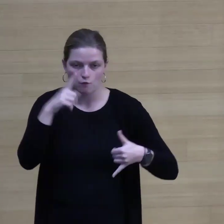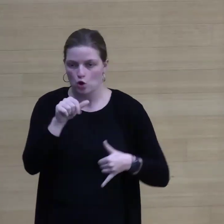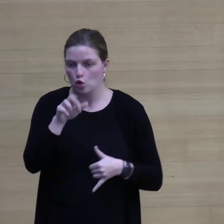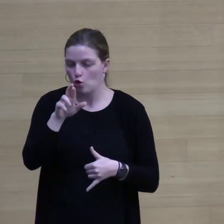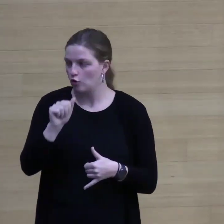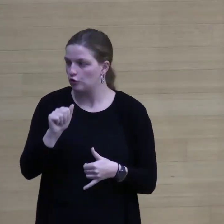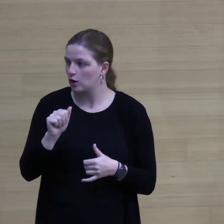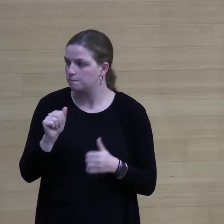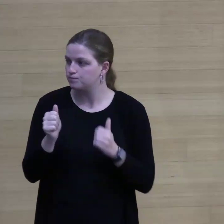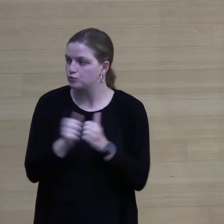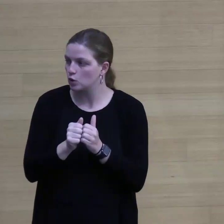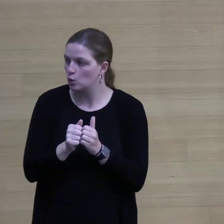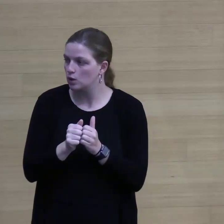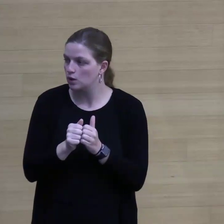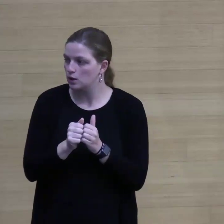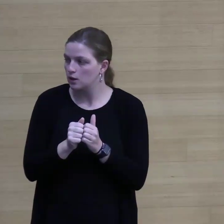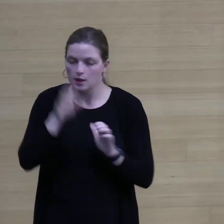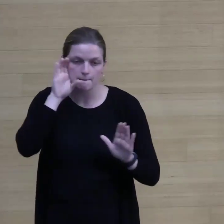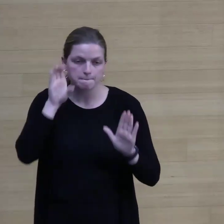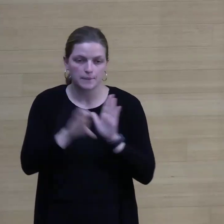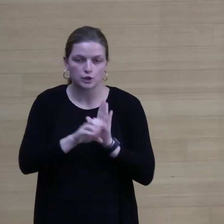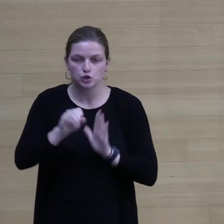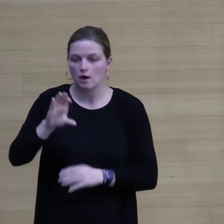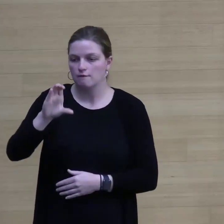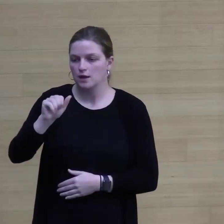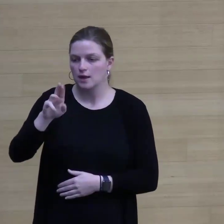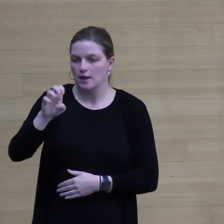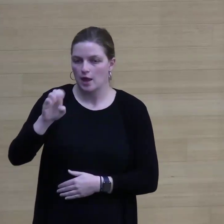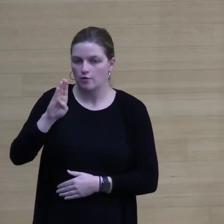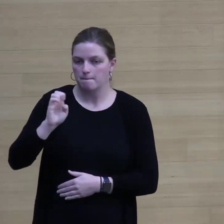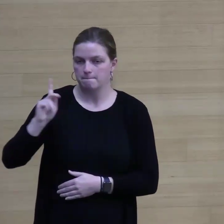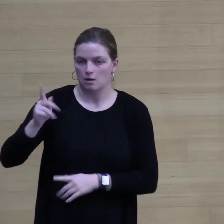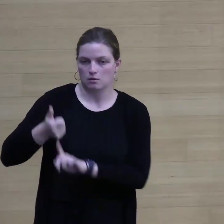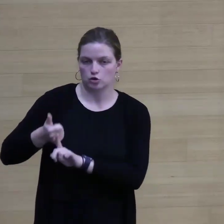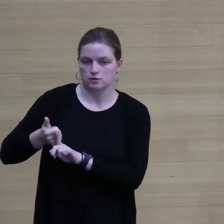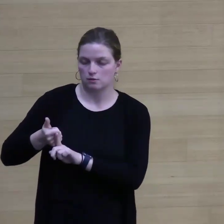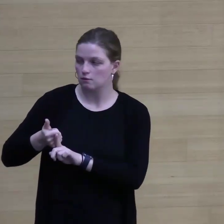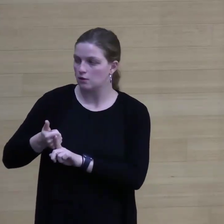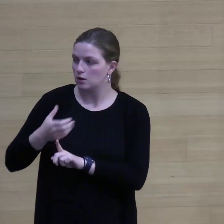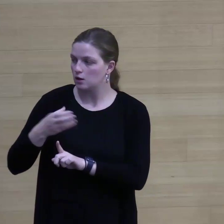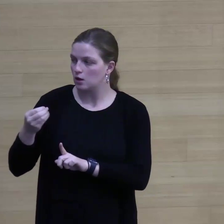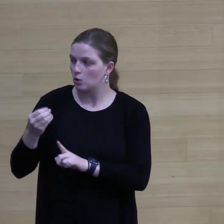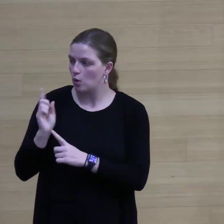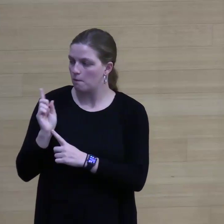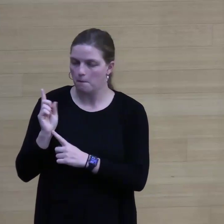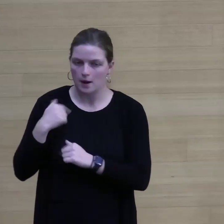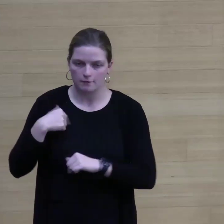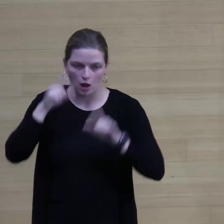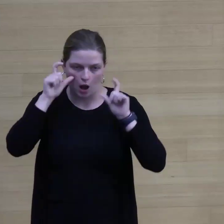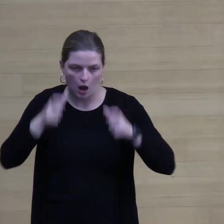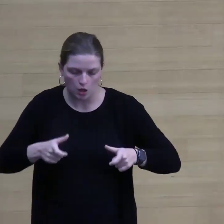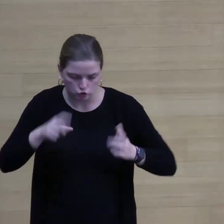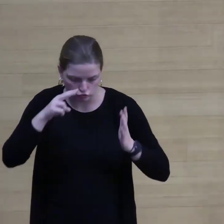Laura, with a picture of Carrie Buck. And hold on, I need to take off my glasses.